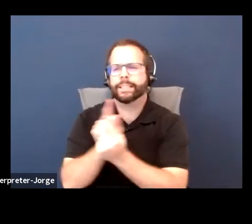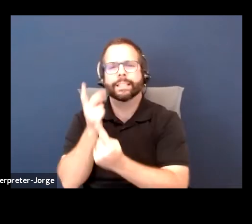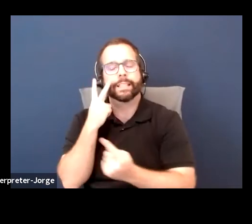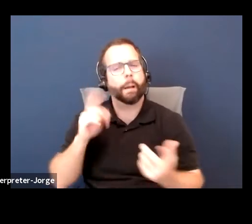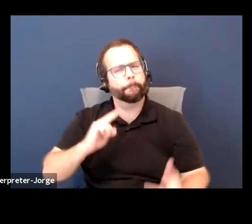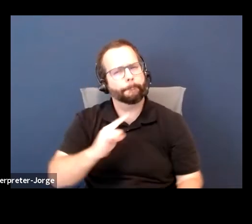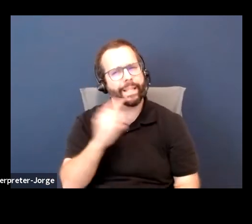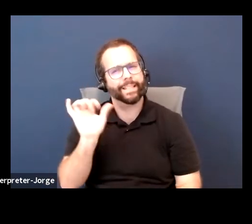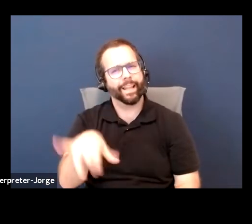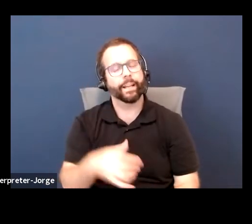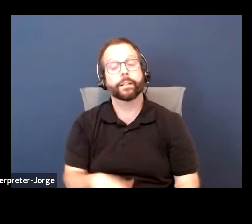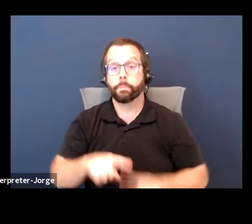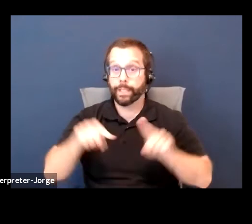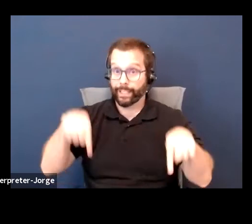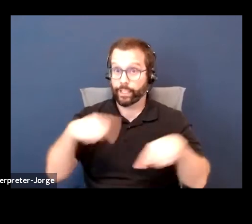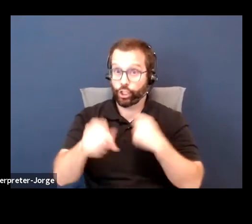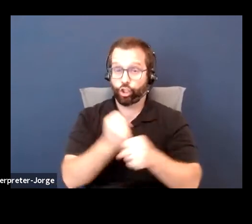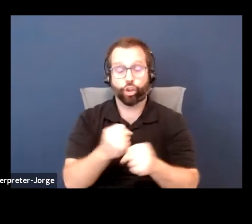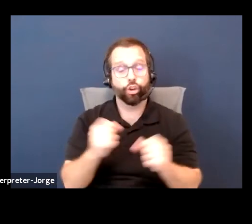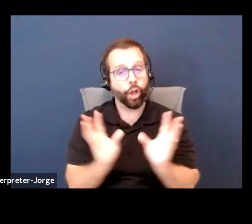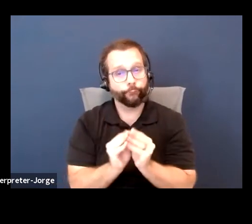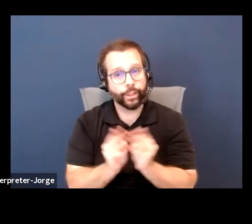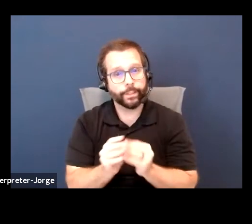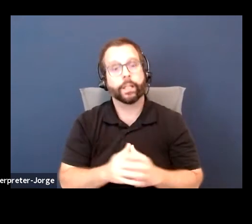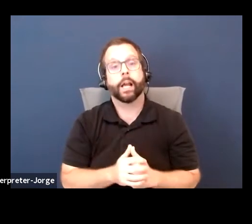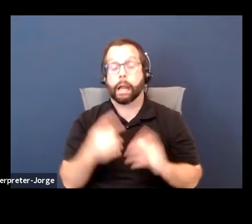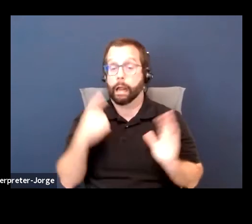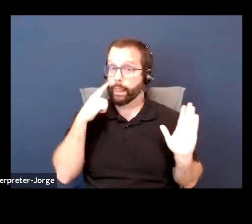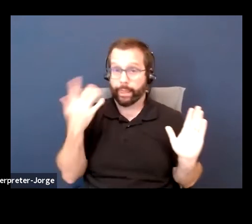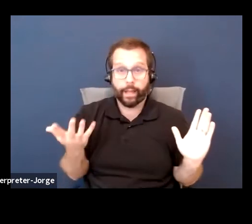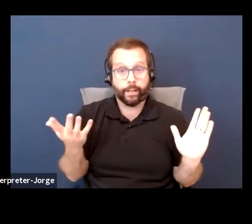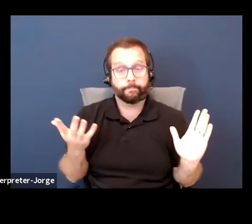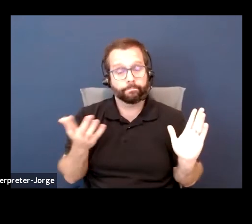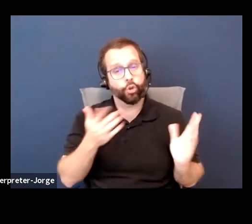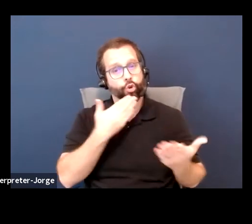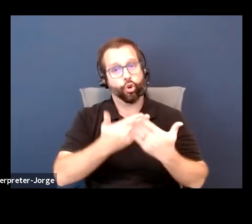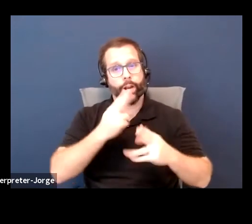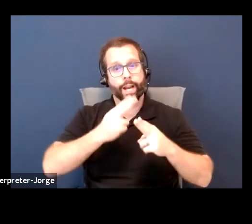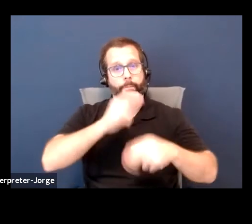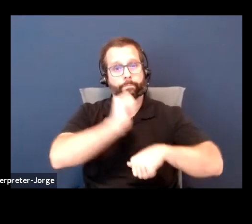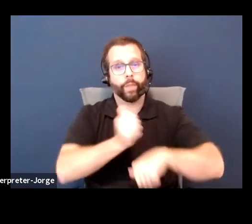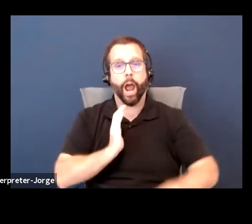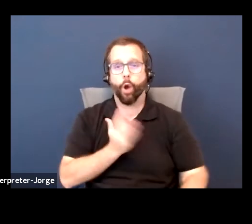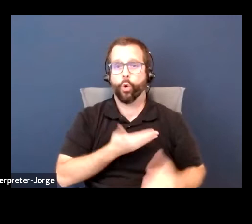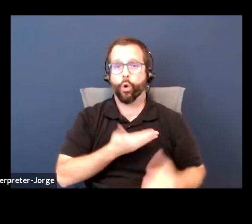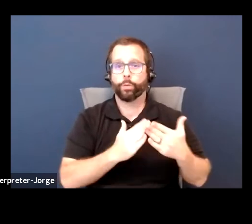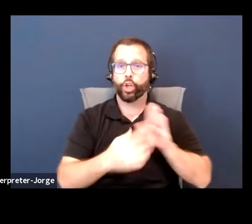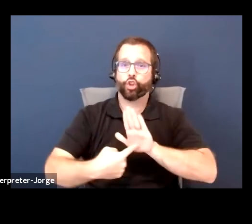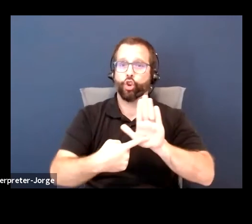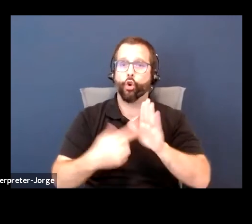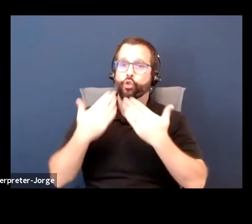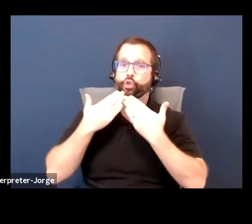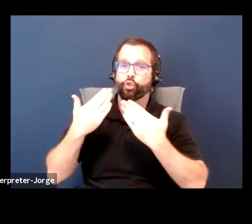that. But this year's conference, I think, is aptly named Our Community Showing Grace by Staying in